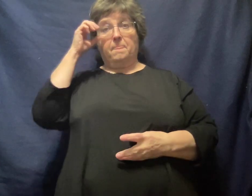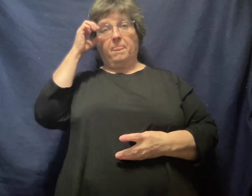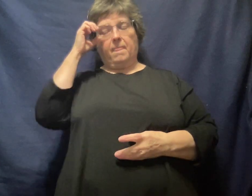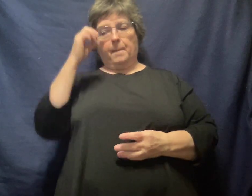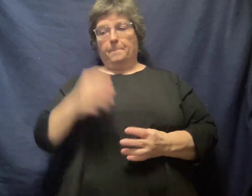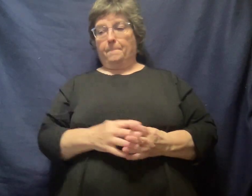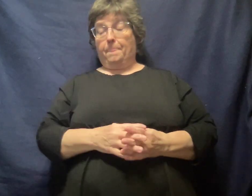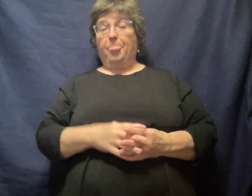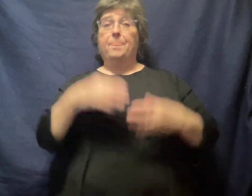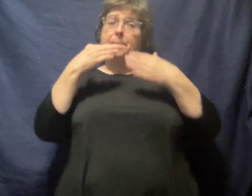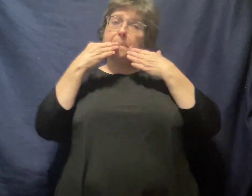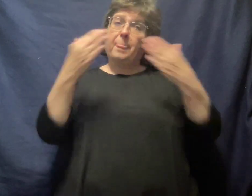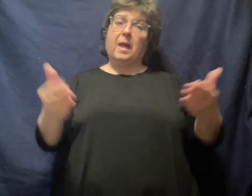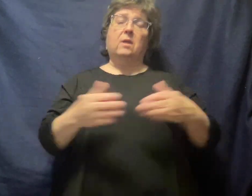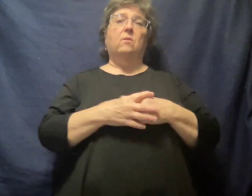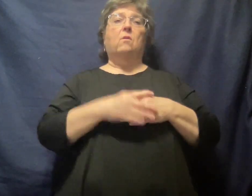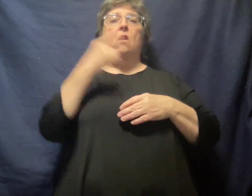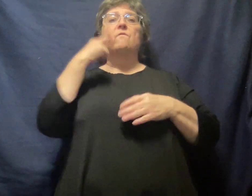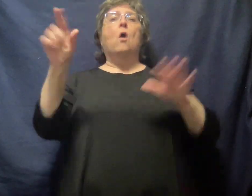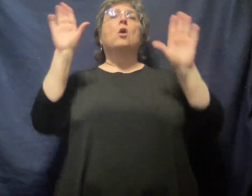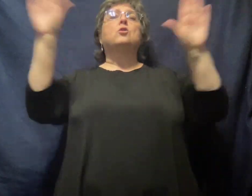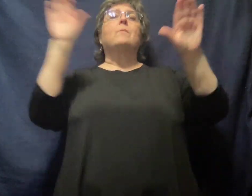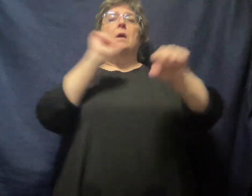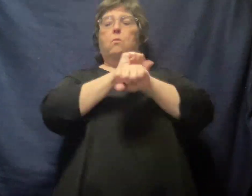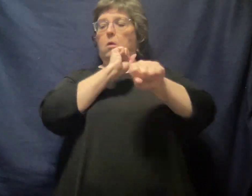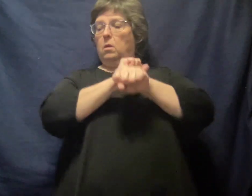Thank you, and thank you for the tremendous work.